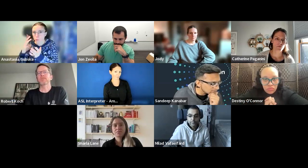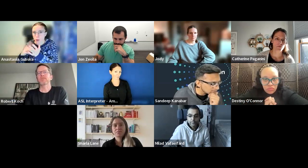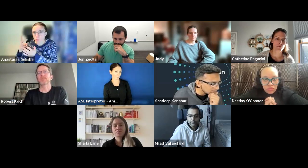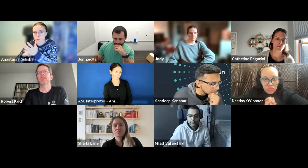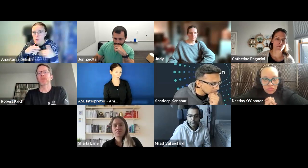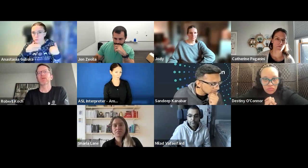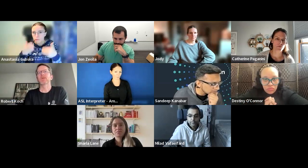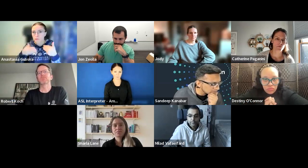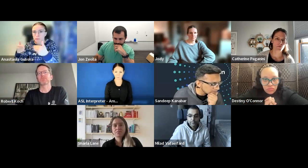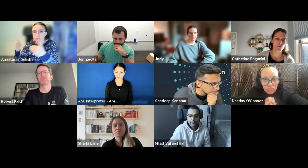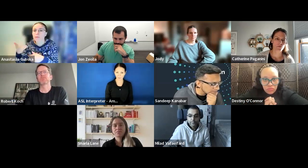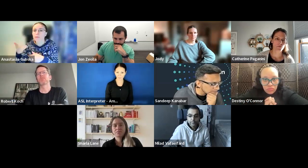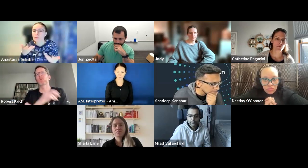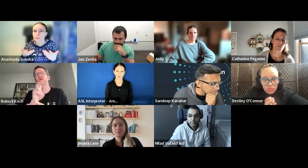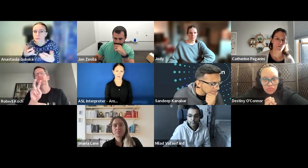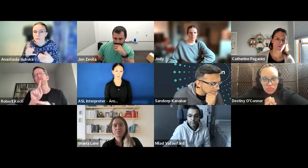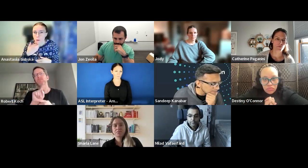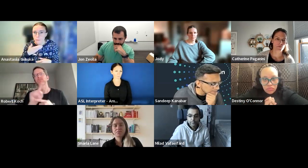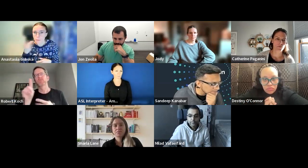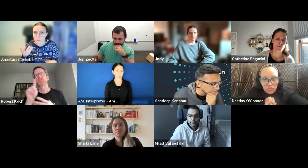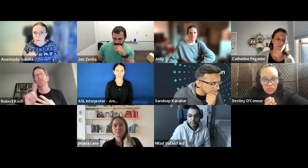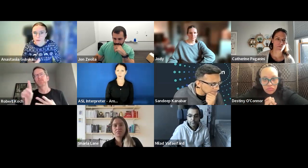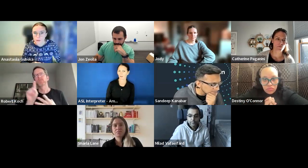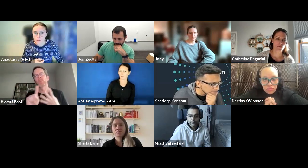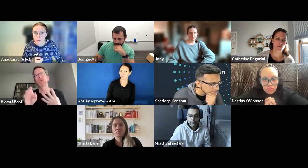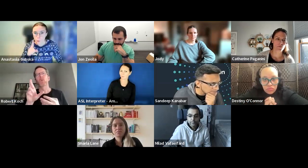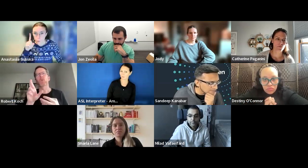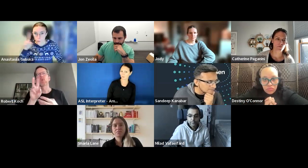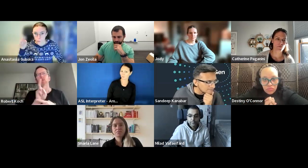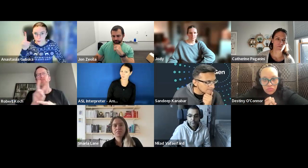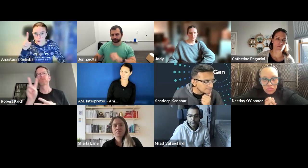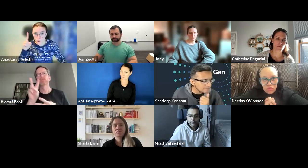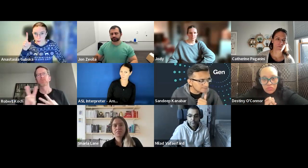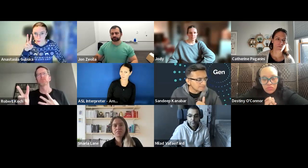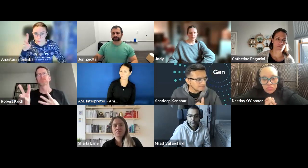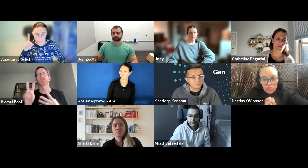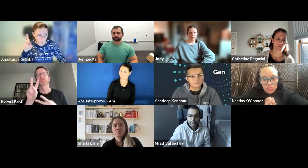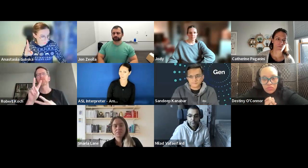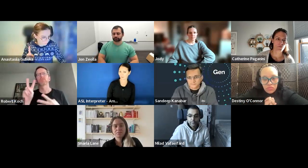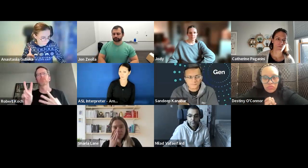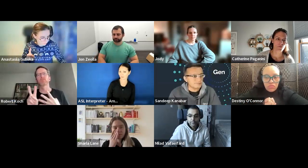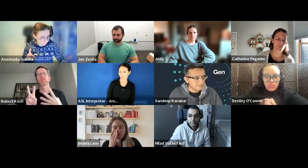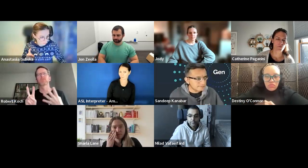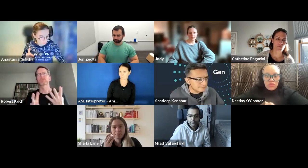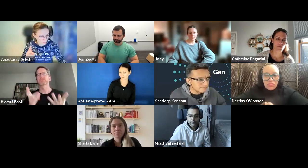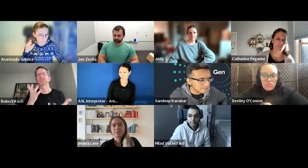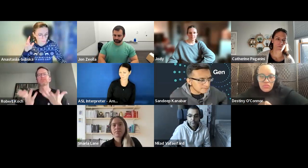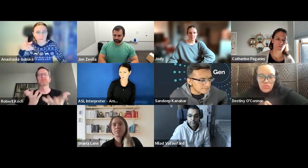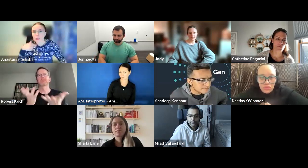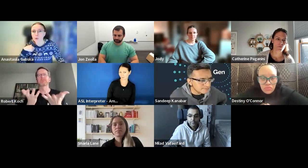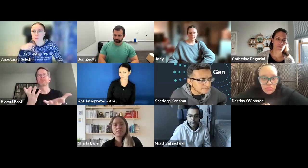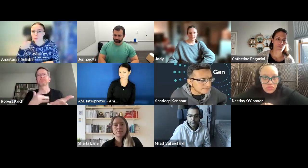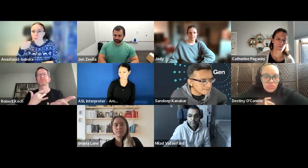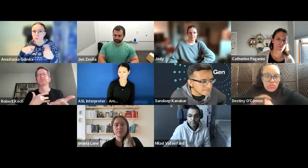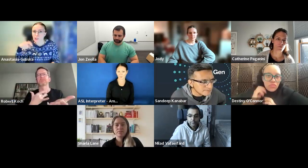or do you want them once a month? I think maybe if we do them weekly or bi-weekly is best in